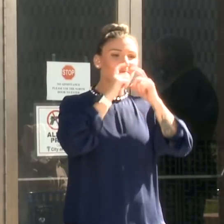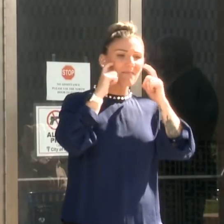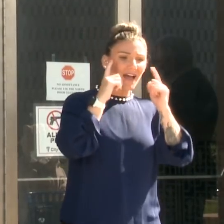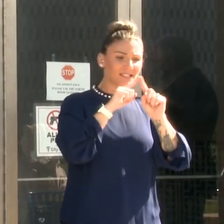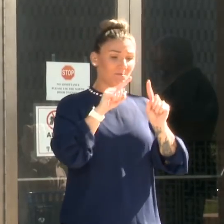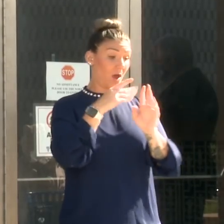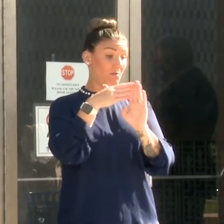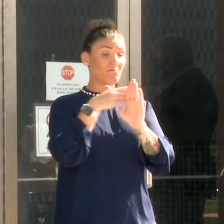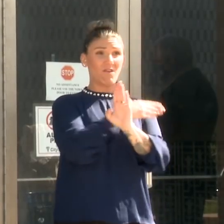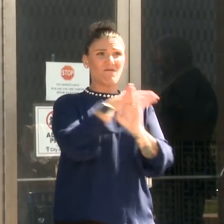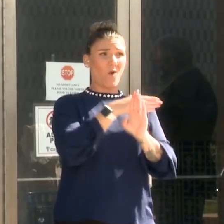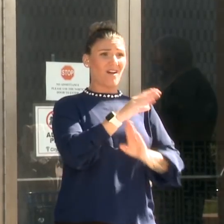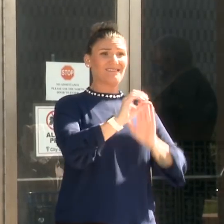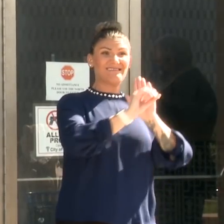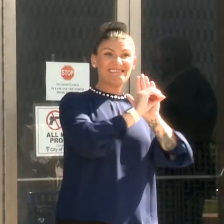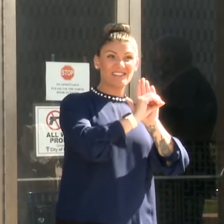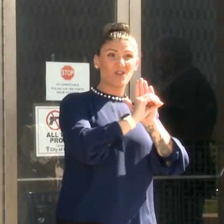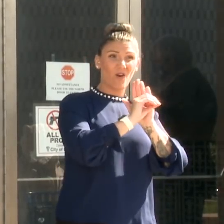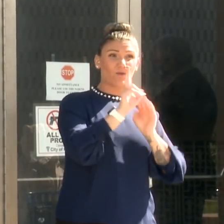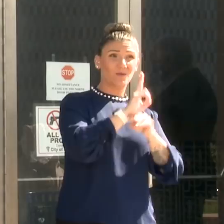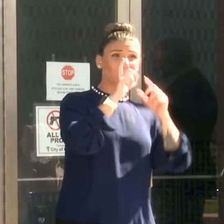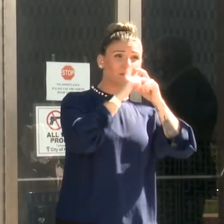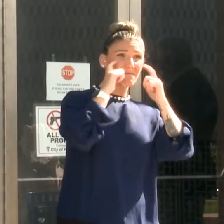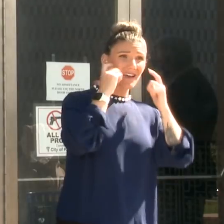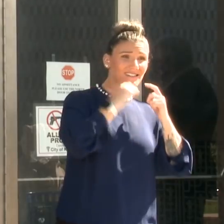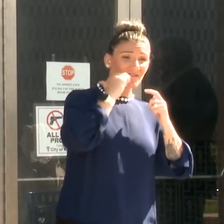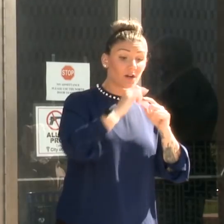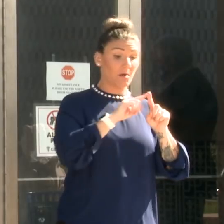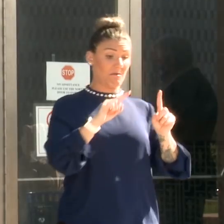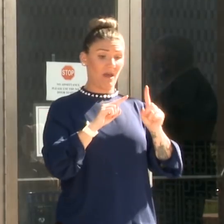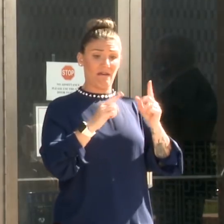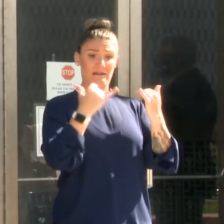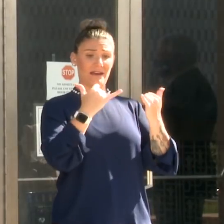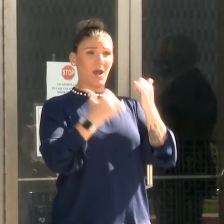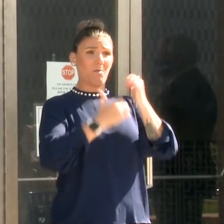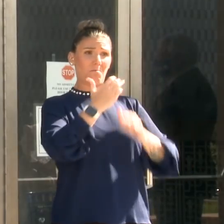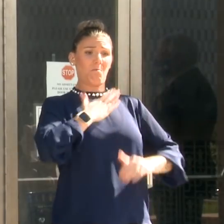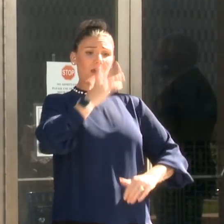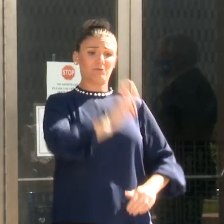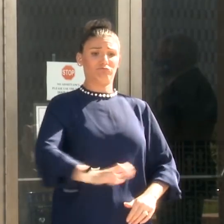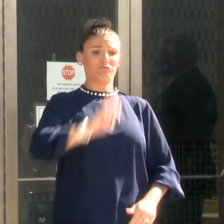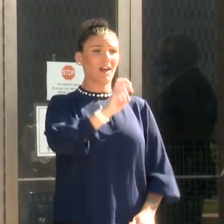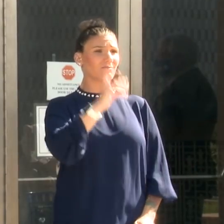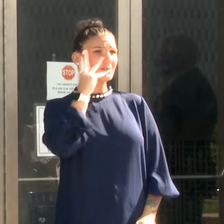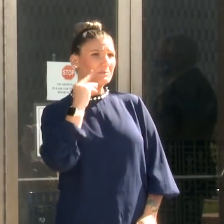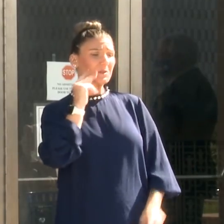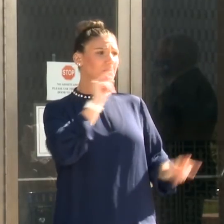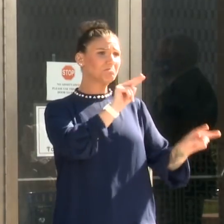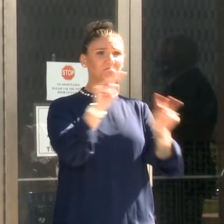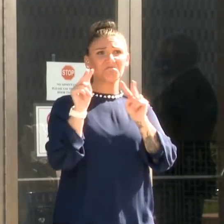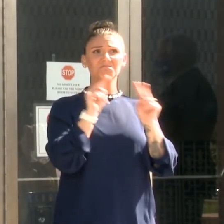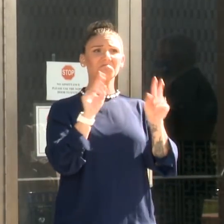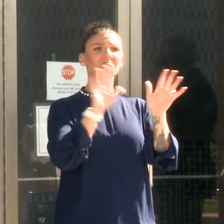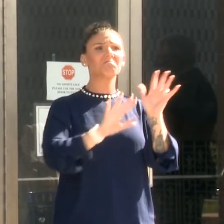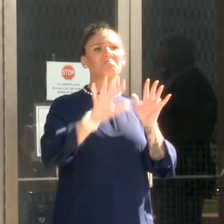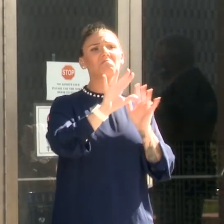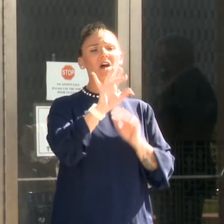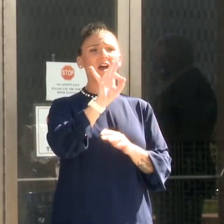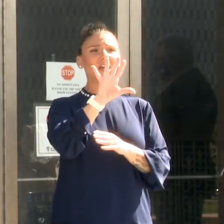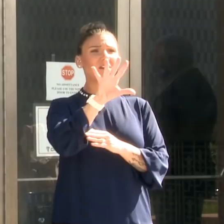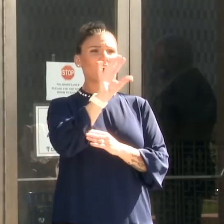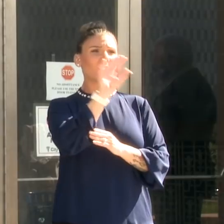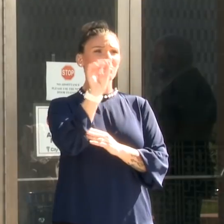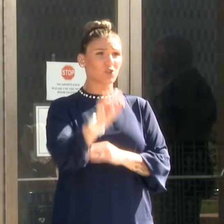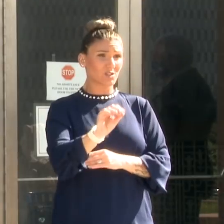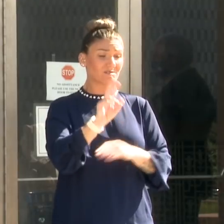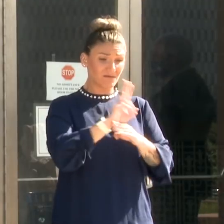wearing masks every day, and now I would like to say that in most of my travels, in excess of probably 85% or 90%